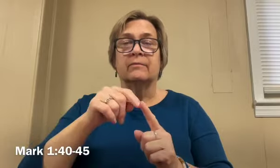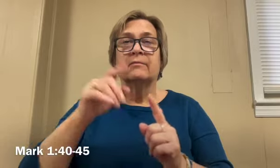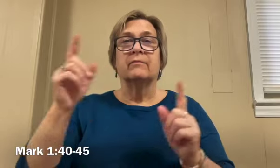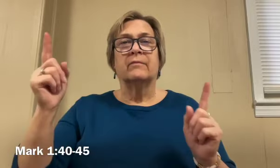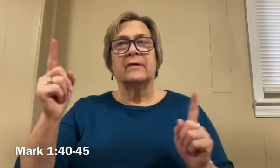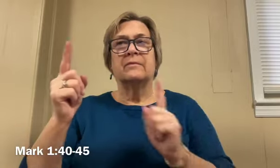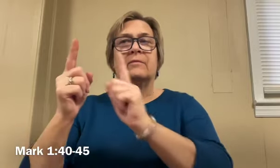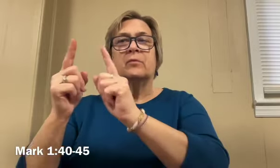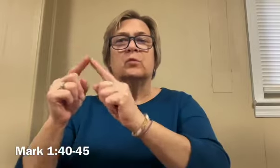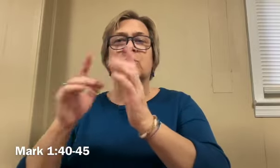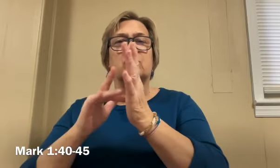said,